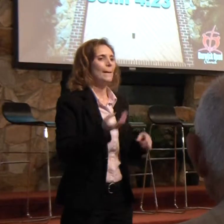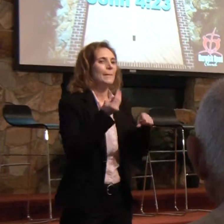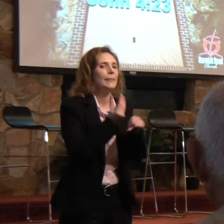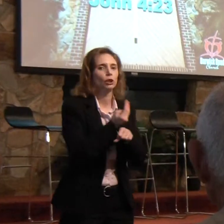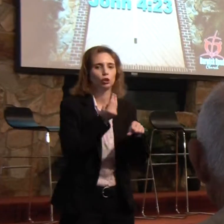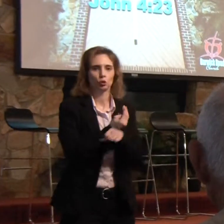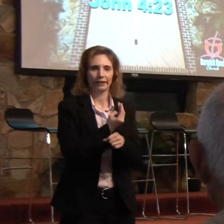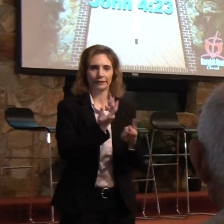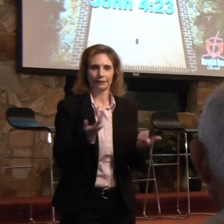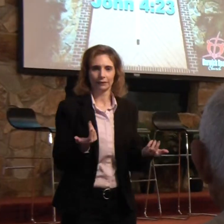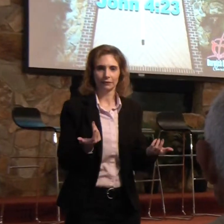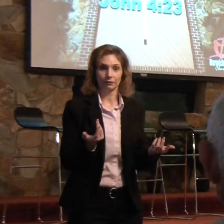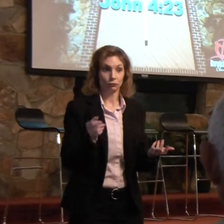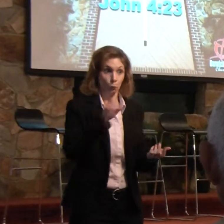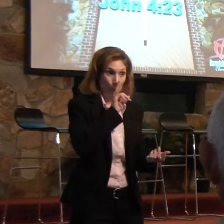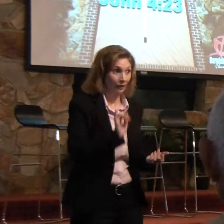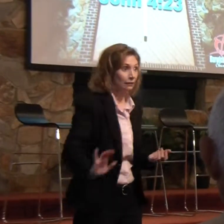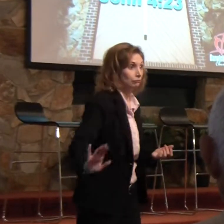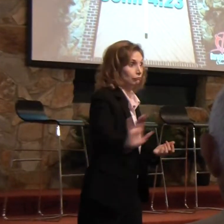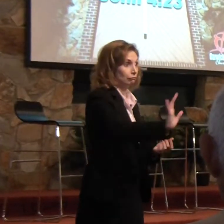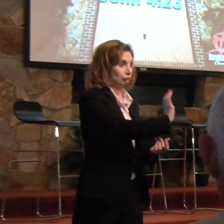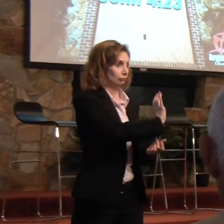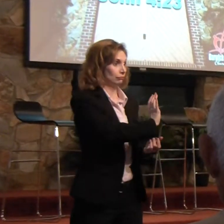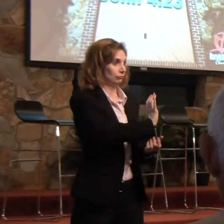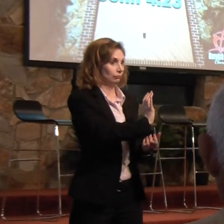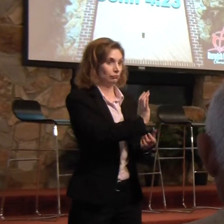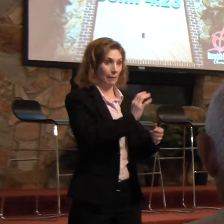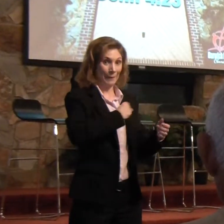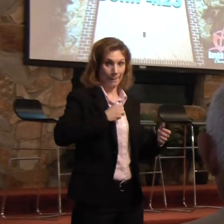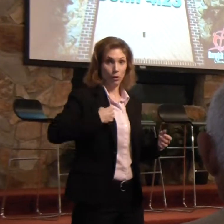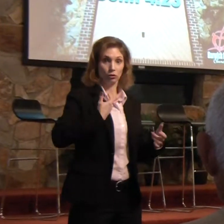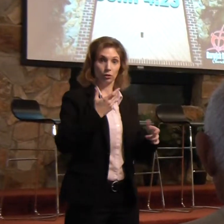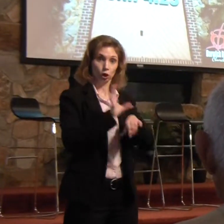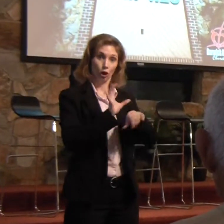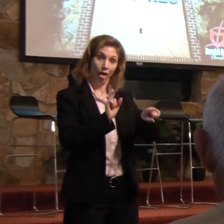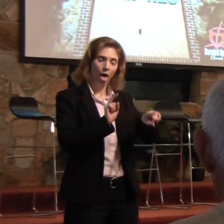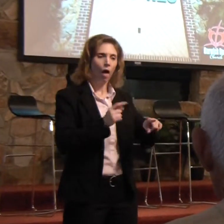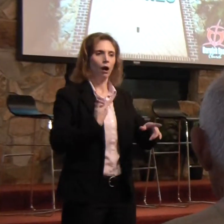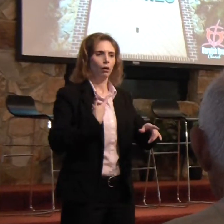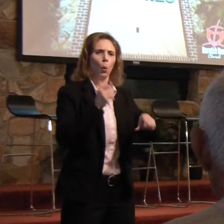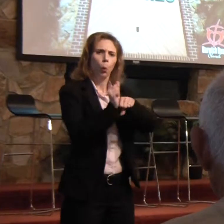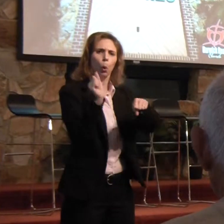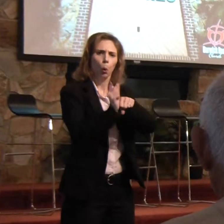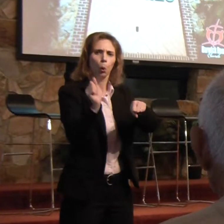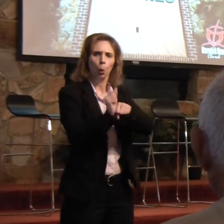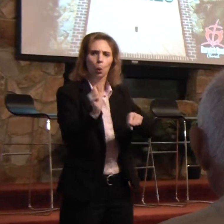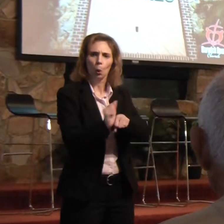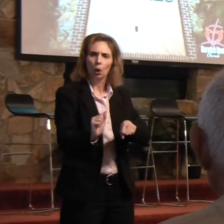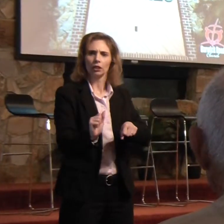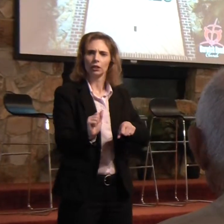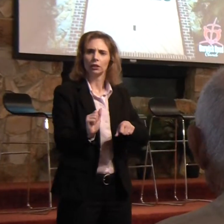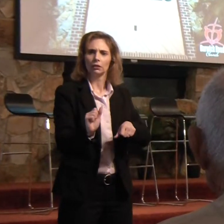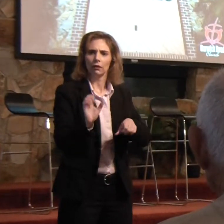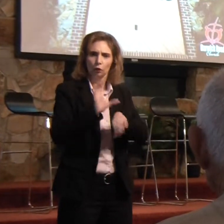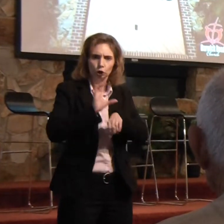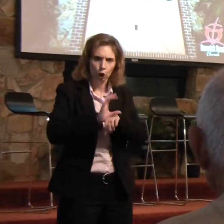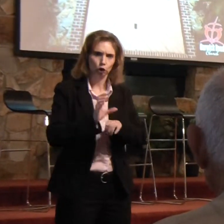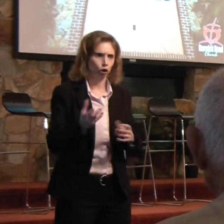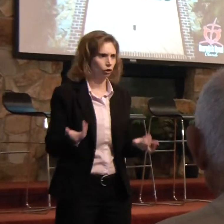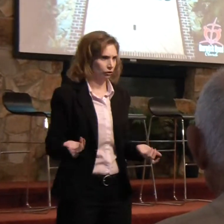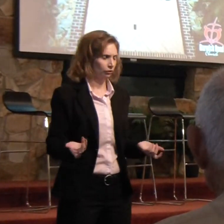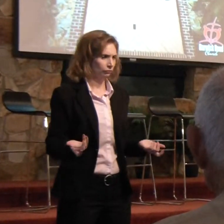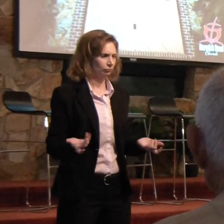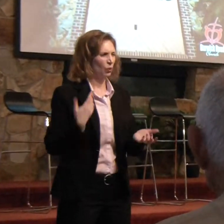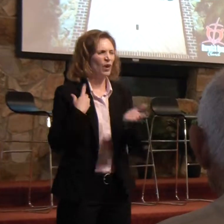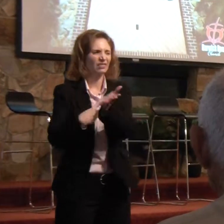is the saint's responsibility to carry out the task or the workings of the church. And we're going to talk more about that